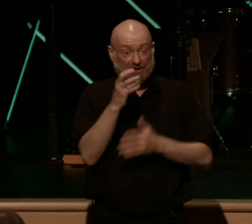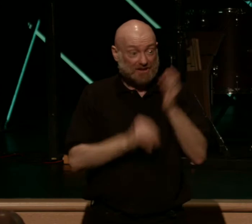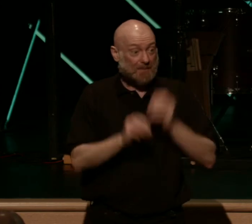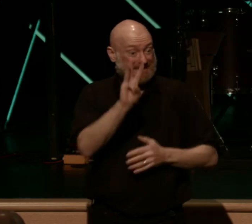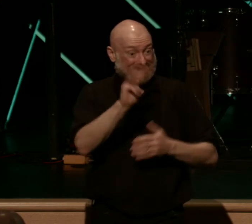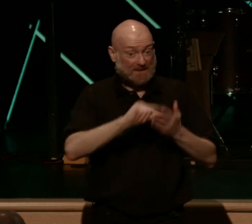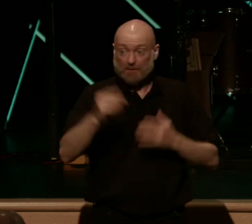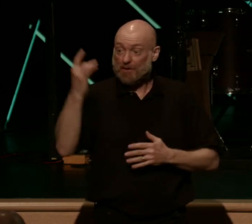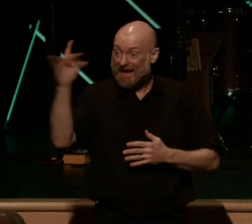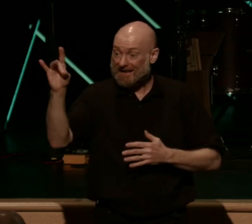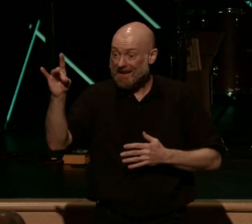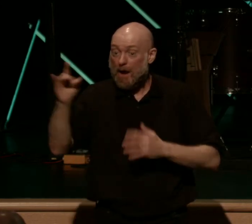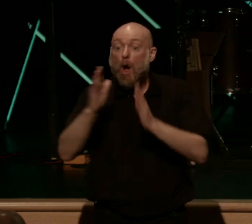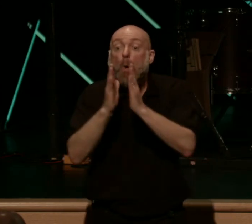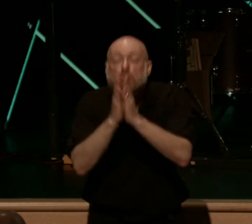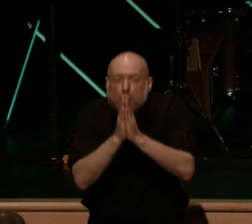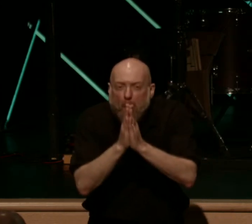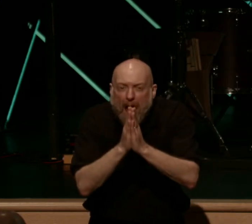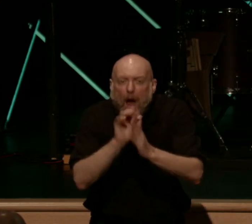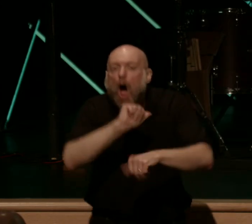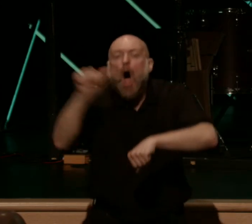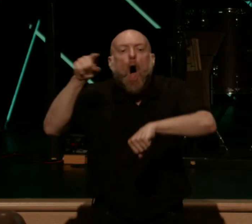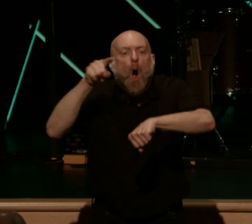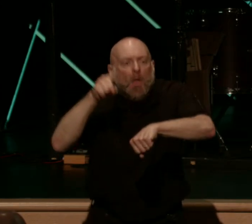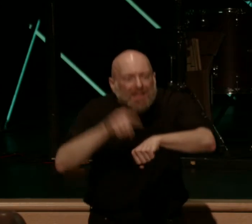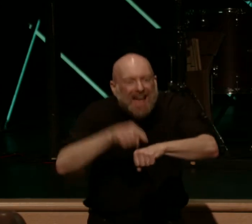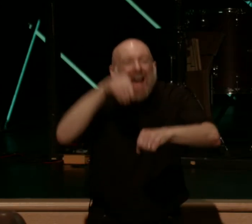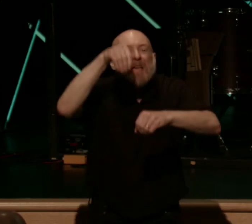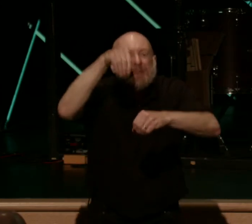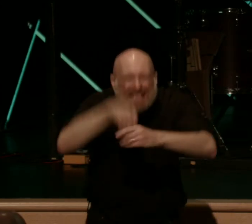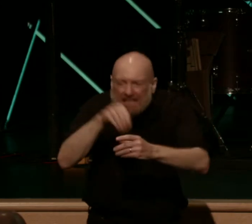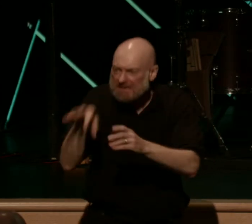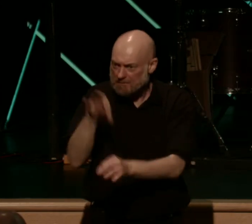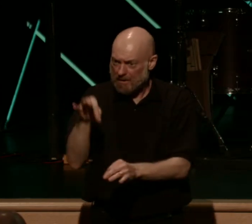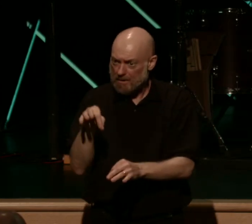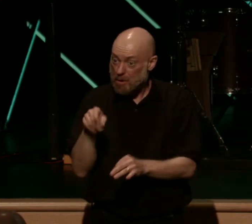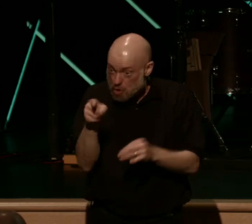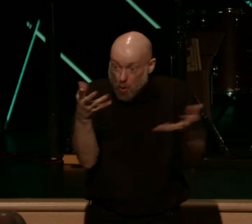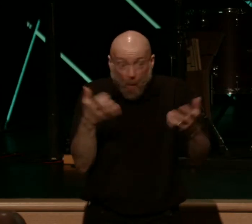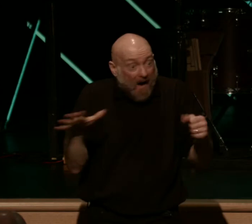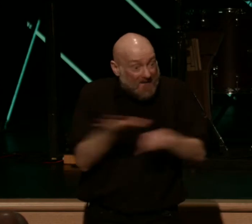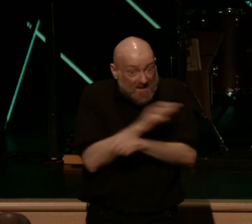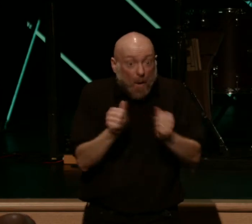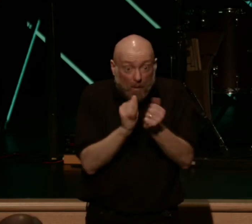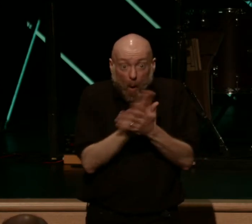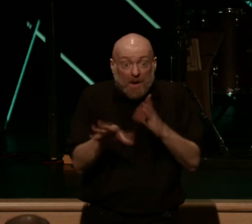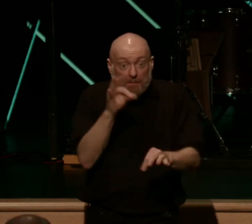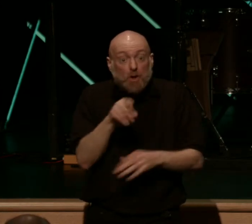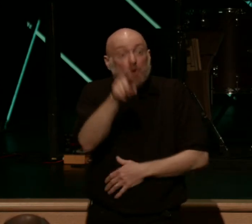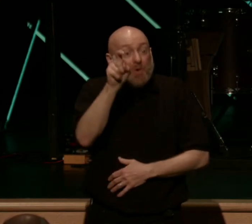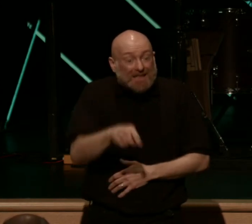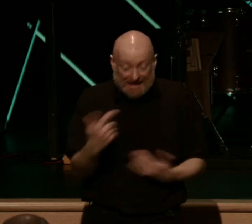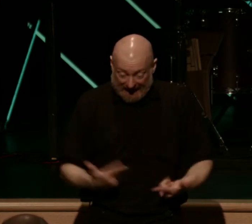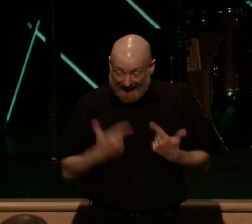6:18. Praying at all times in the Spirit. If we want to be filled with the Holy Spirit, we need a